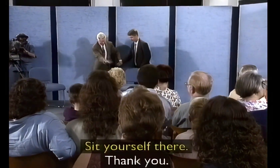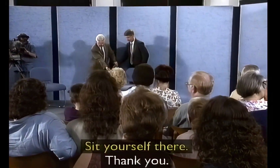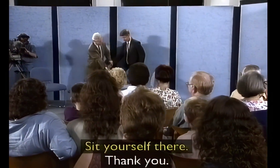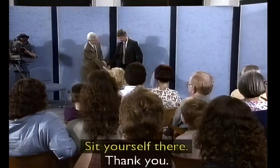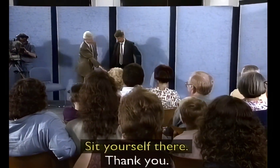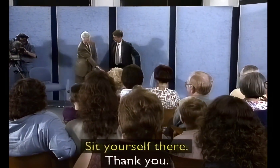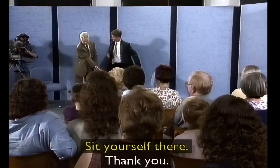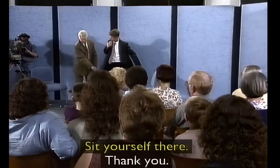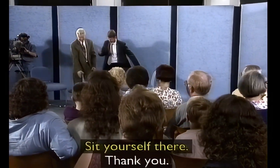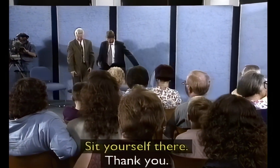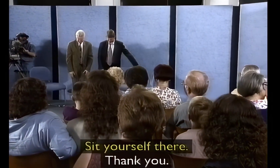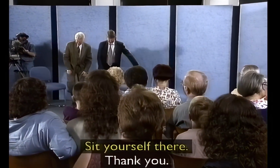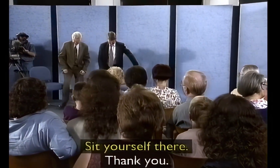Sit yourself there. Thank you.